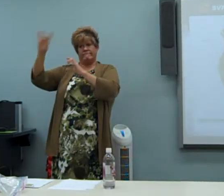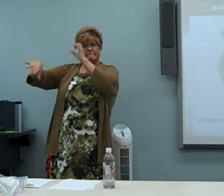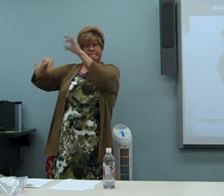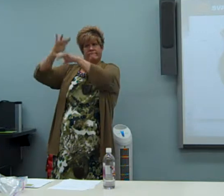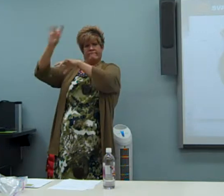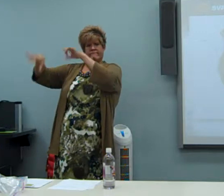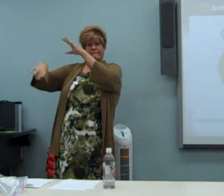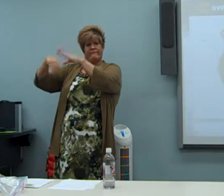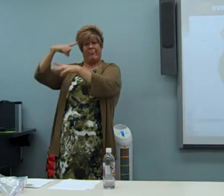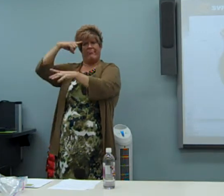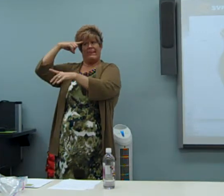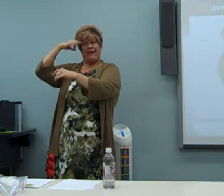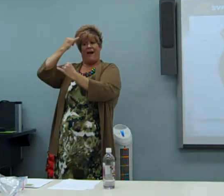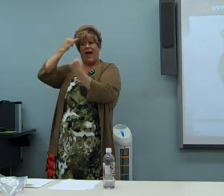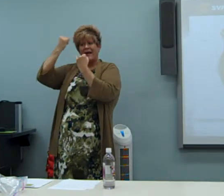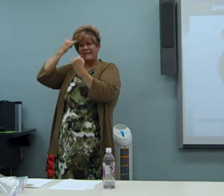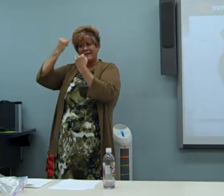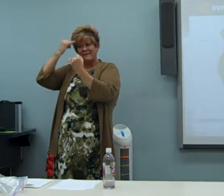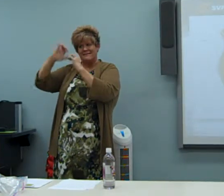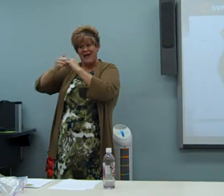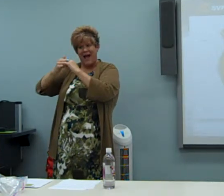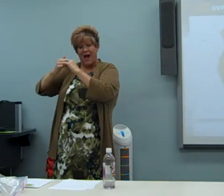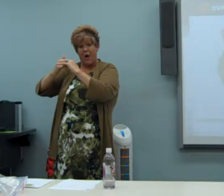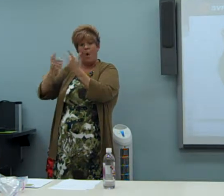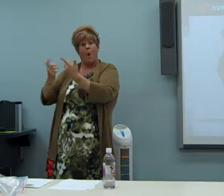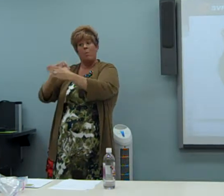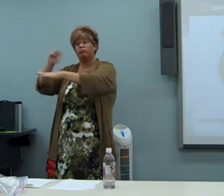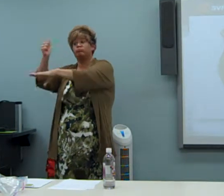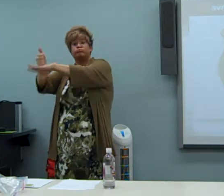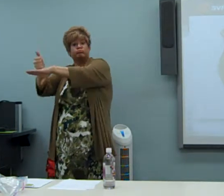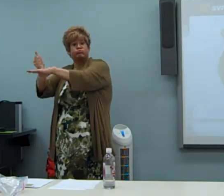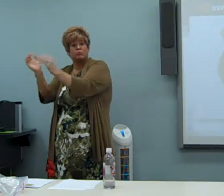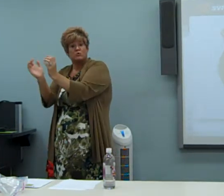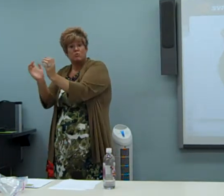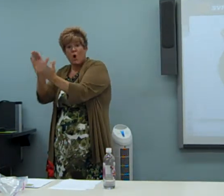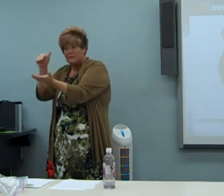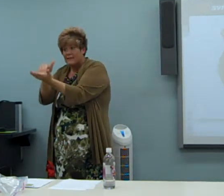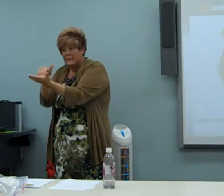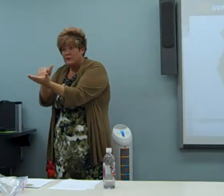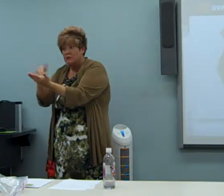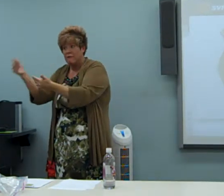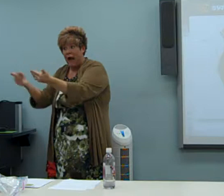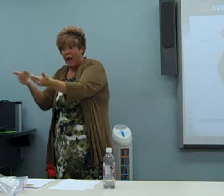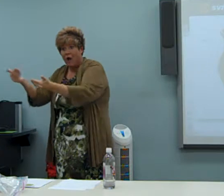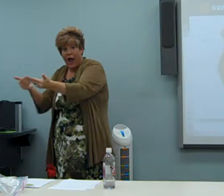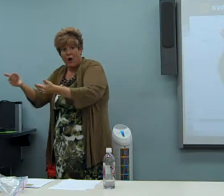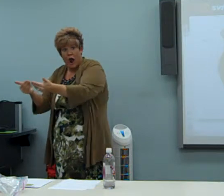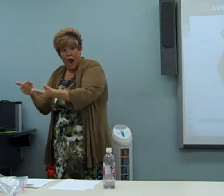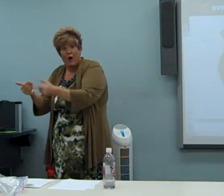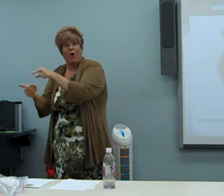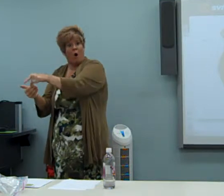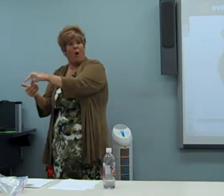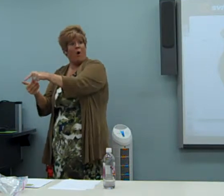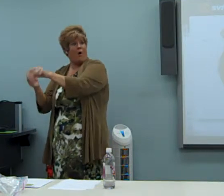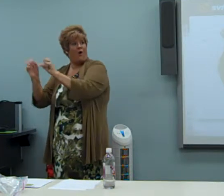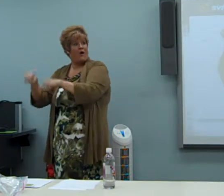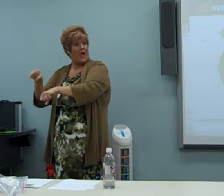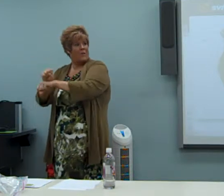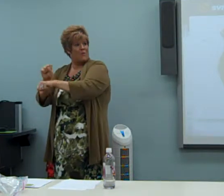other companies to help with the speed of answer. They set up just those small centers, hire a